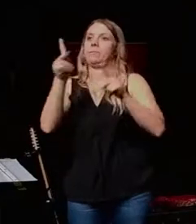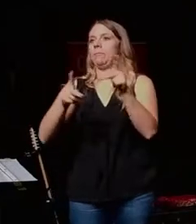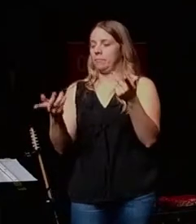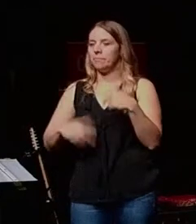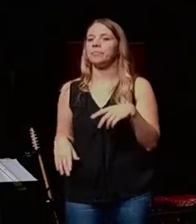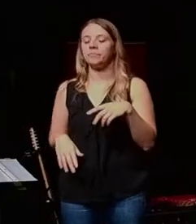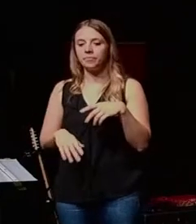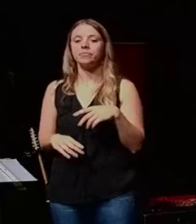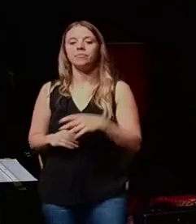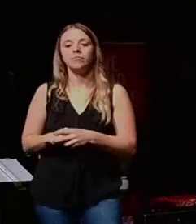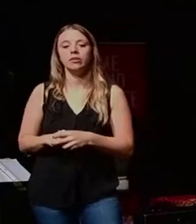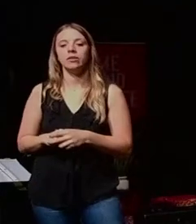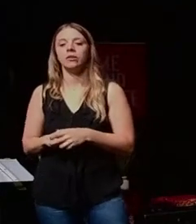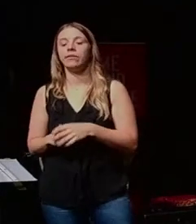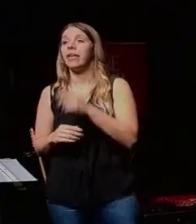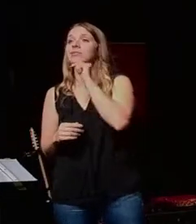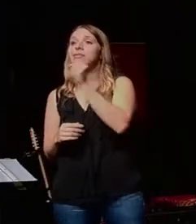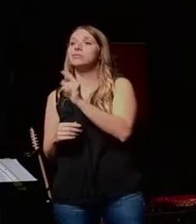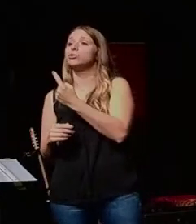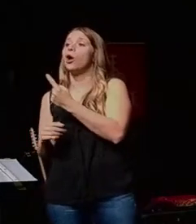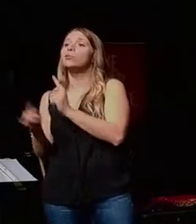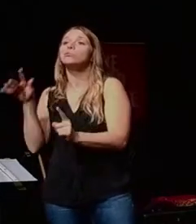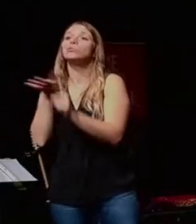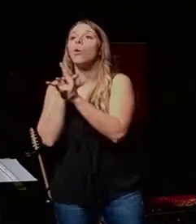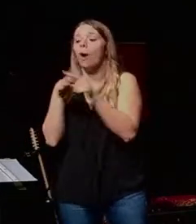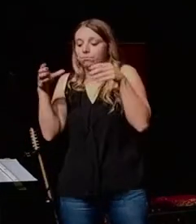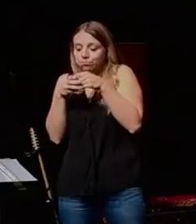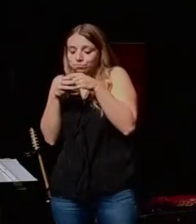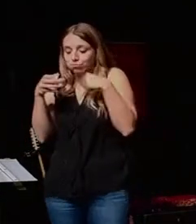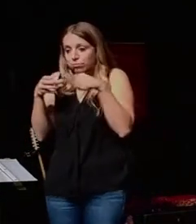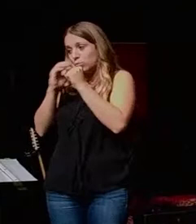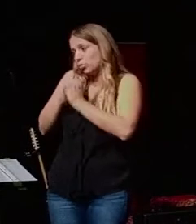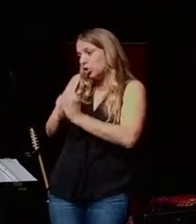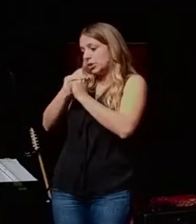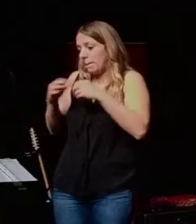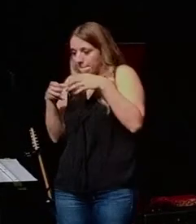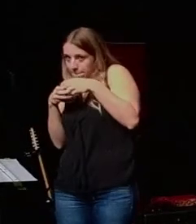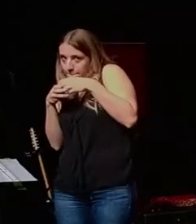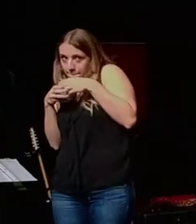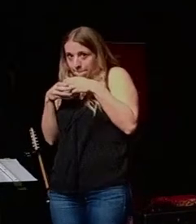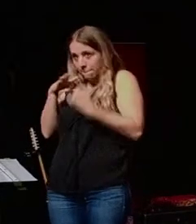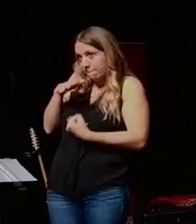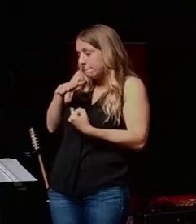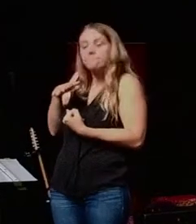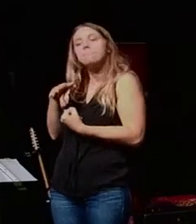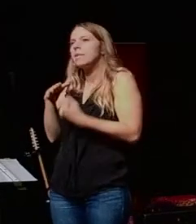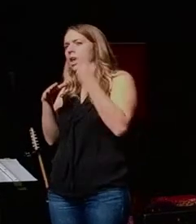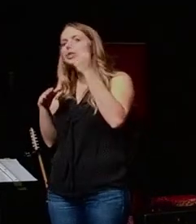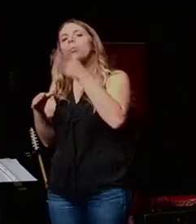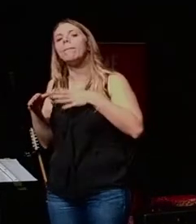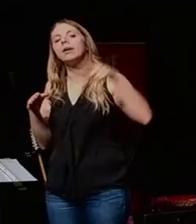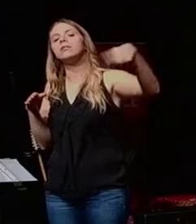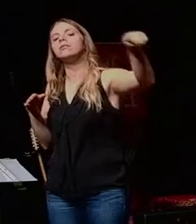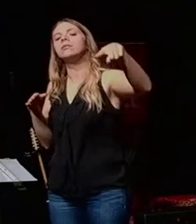And instead of just going there and doing their own little worship service, being all insulated, they saw a group of women. And